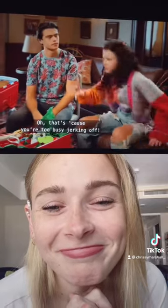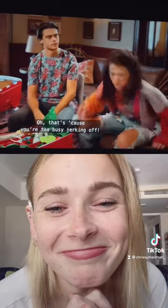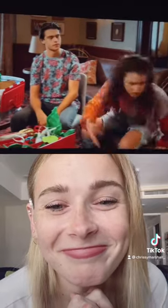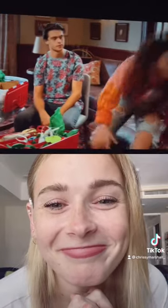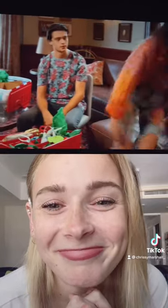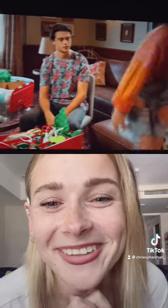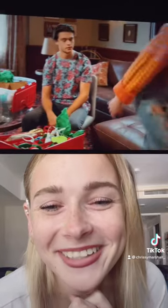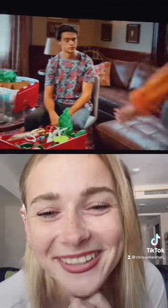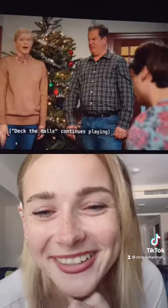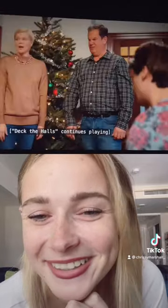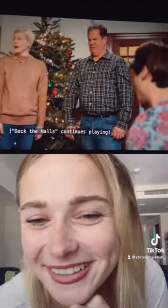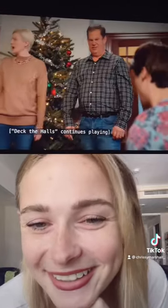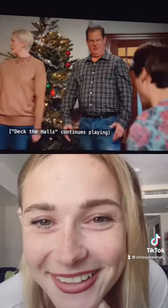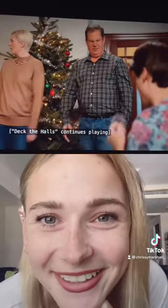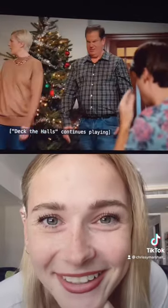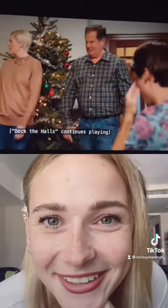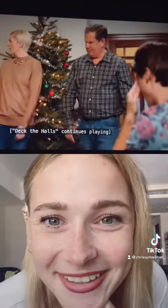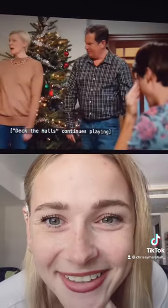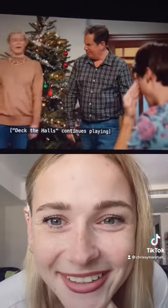off.